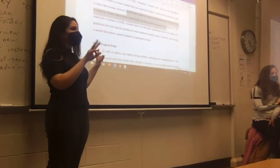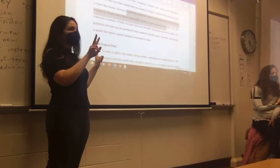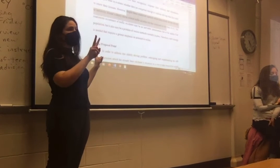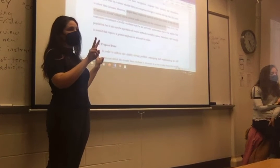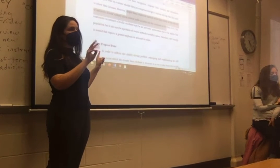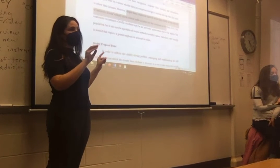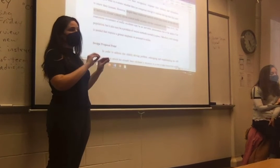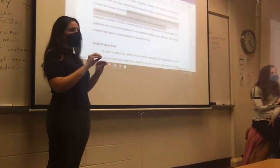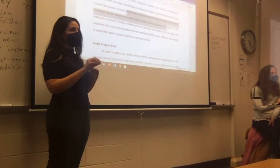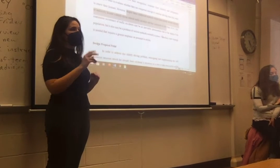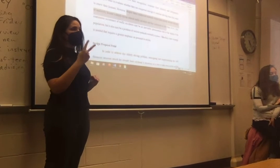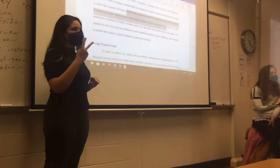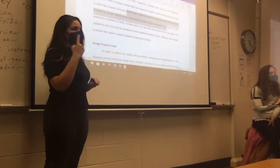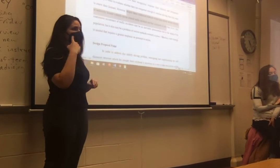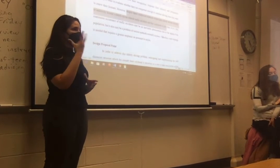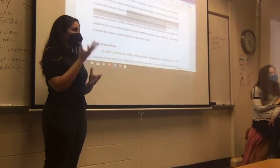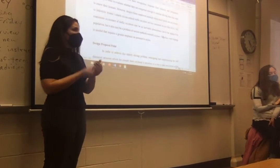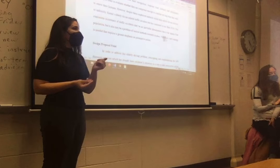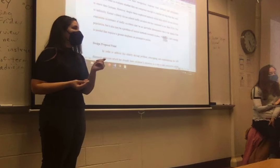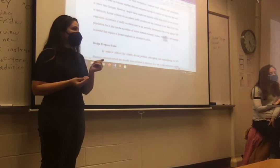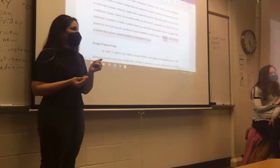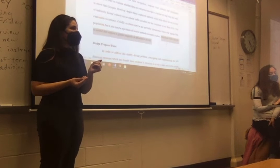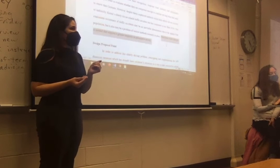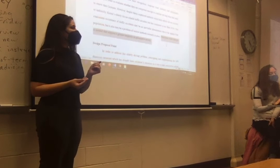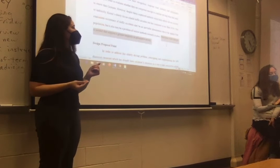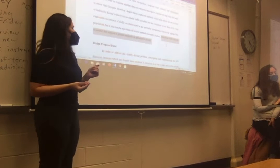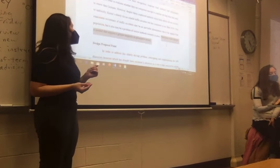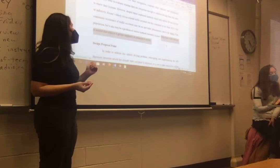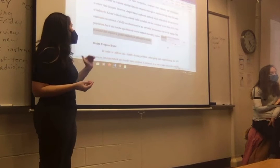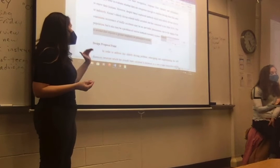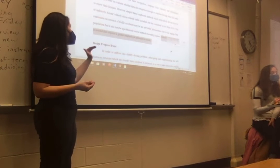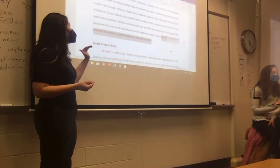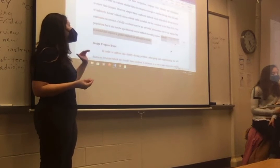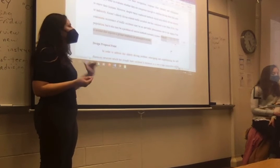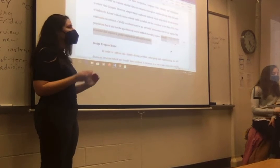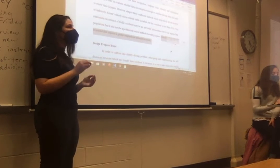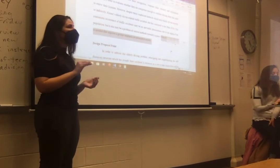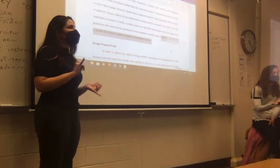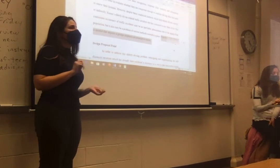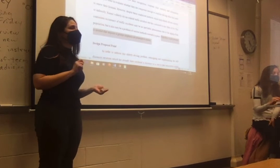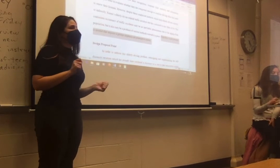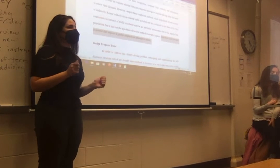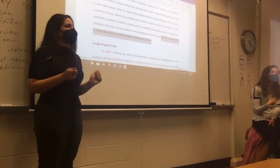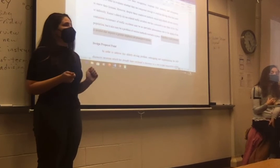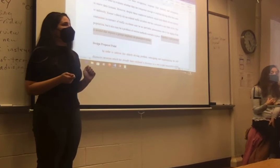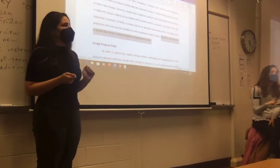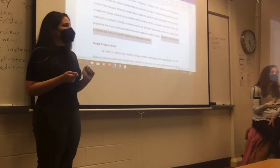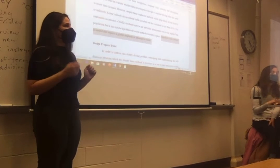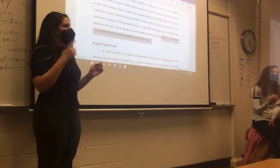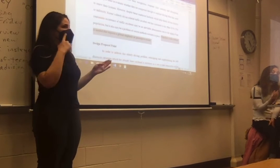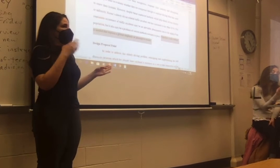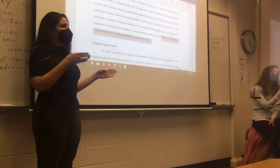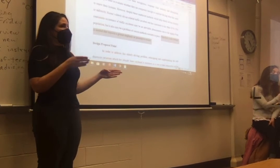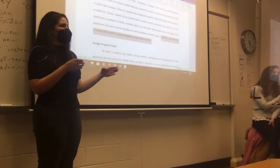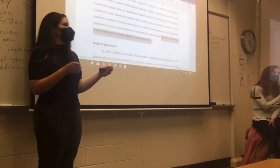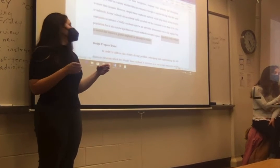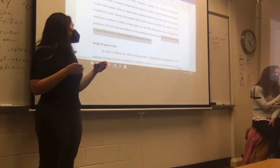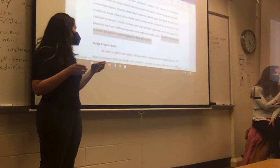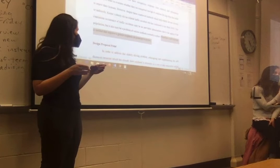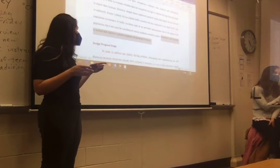And then the writer introduces a shift that, okay, this